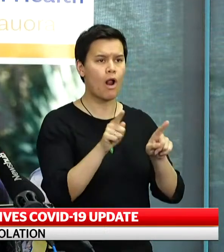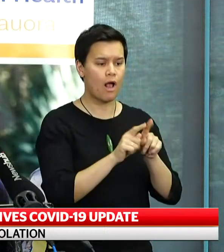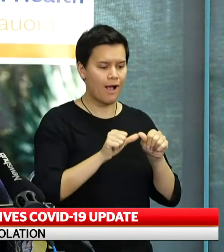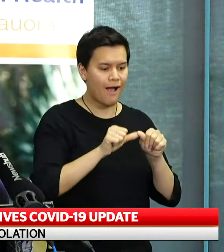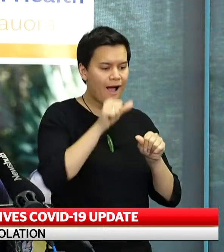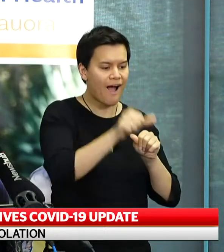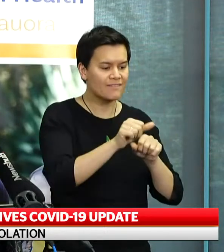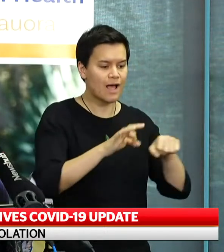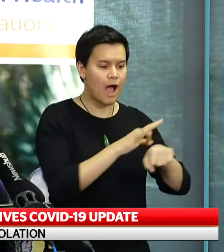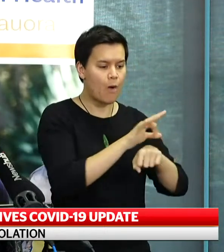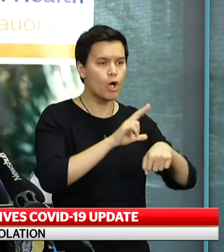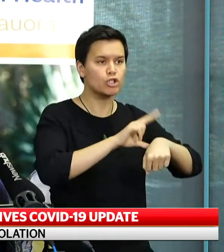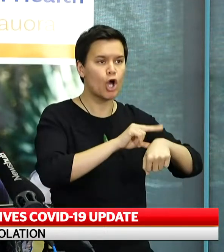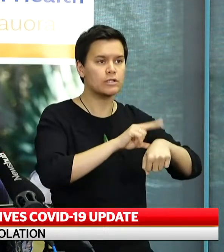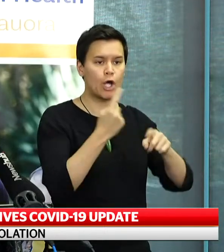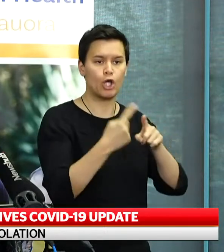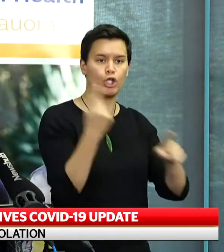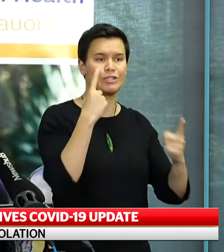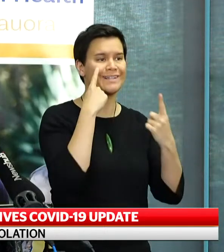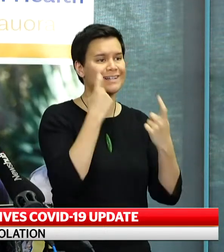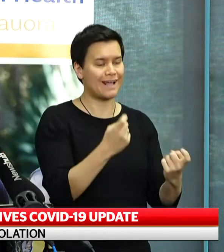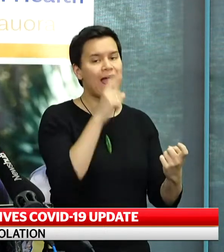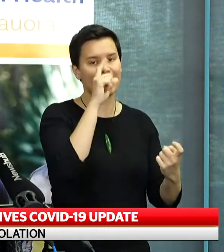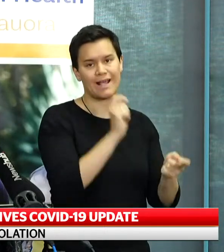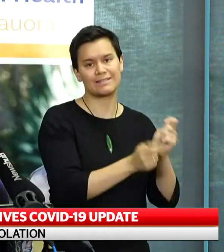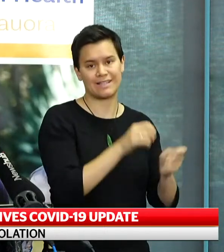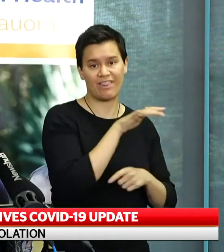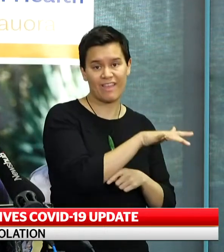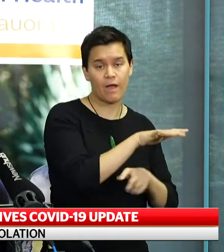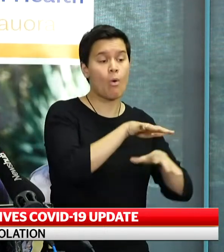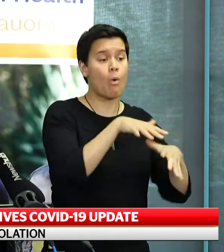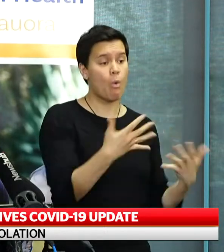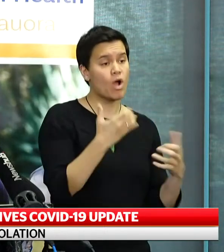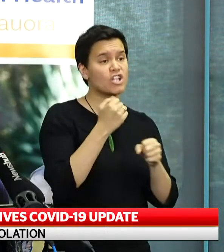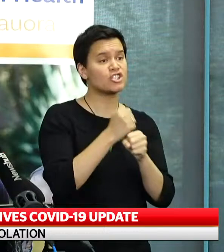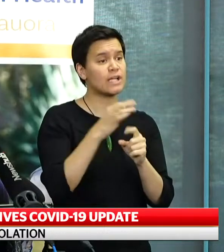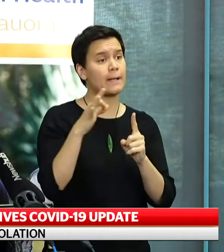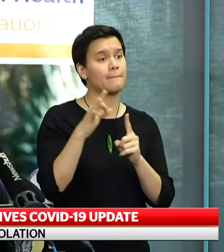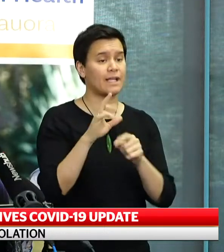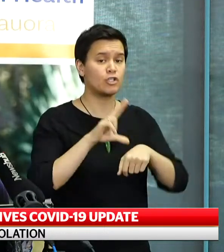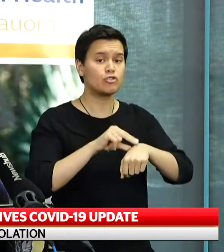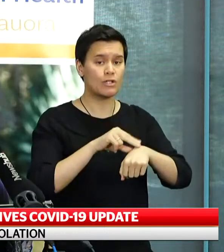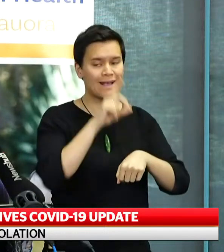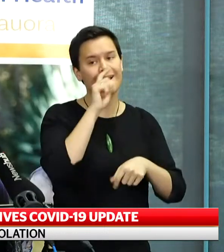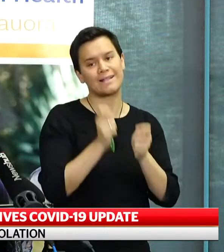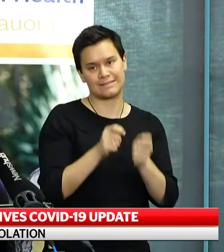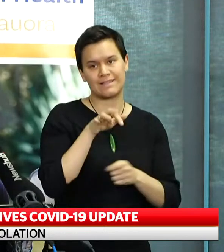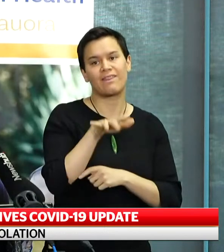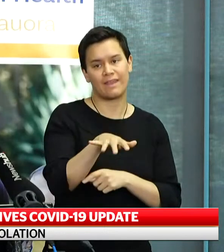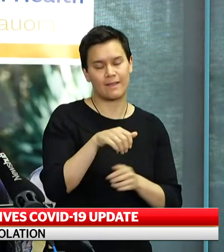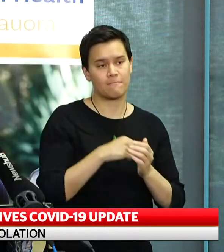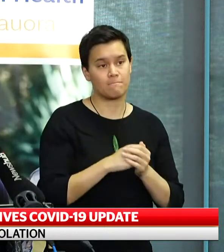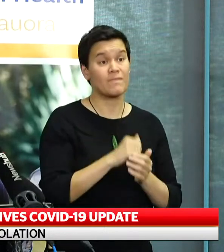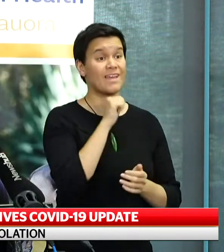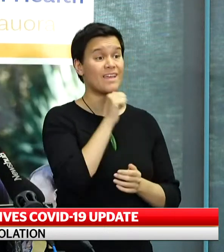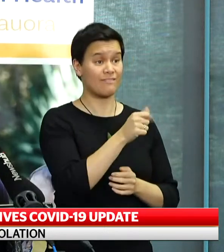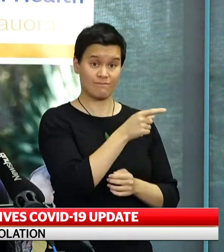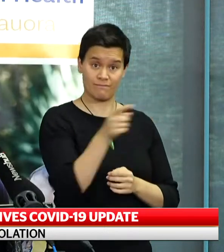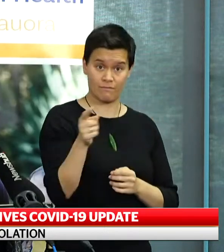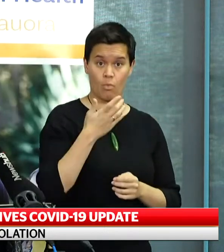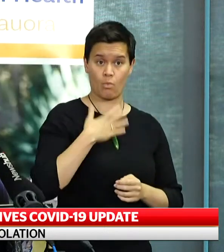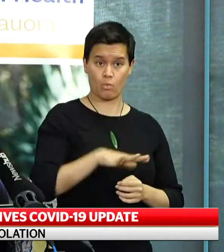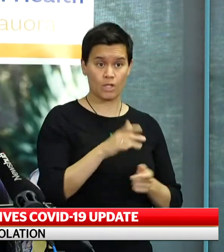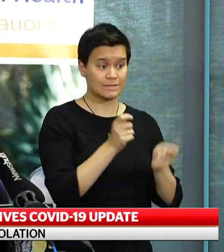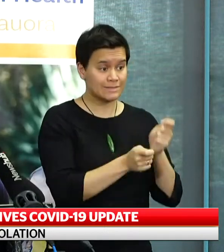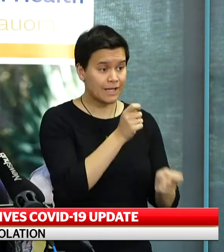clinics, as well as at general practices. A reminder that anyone who does get swabbed for Covid-19 does not pay for